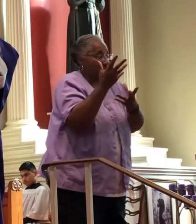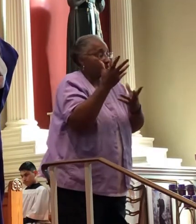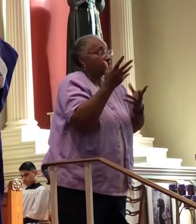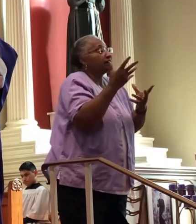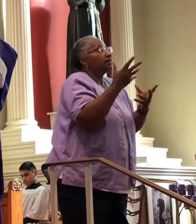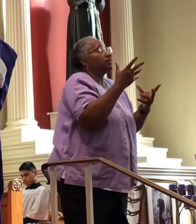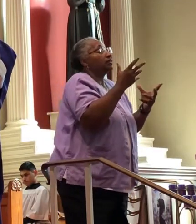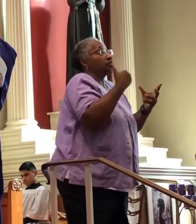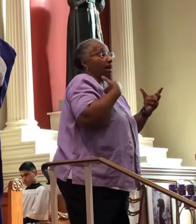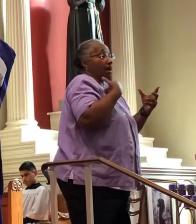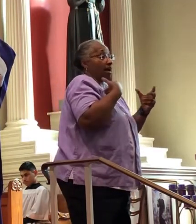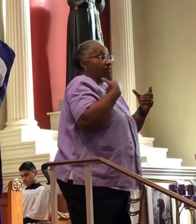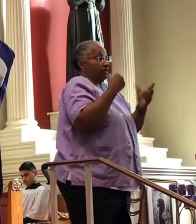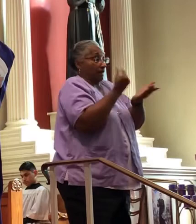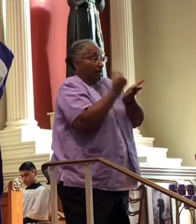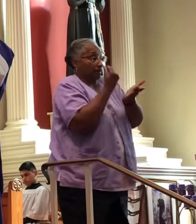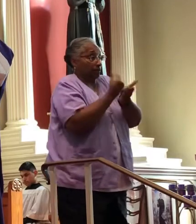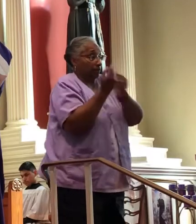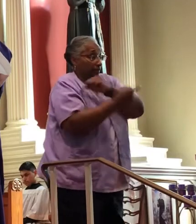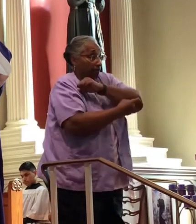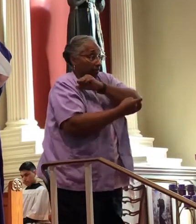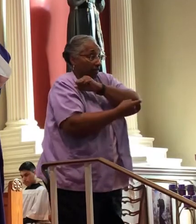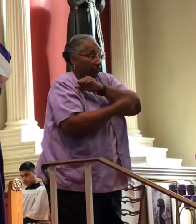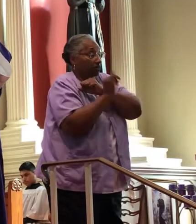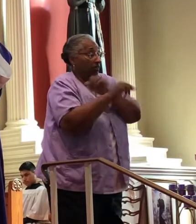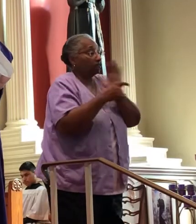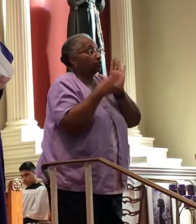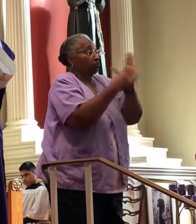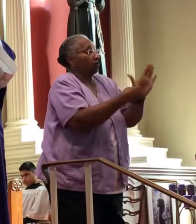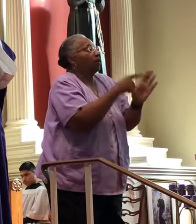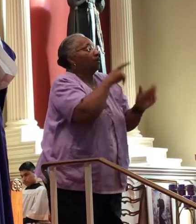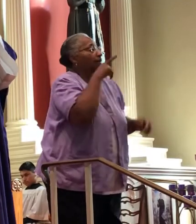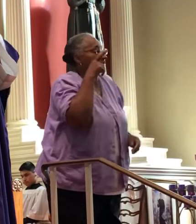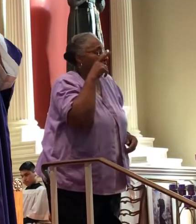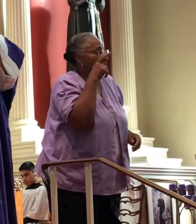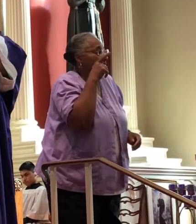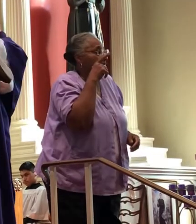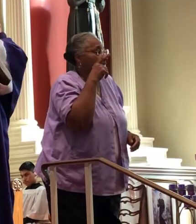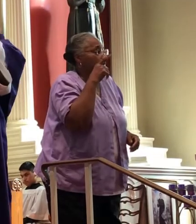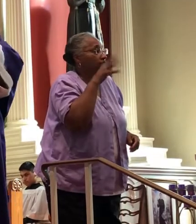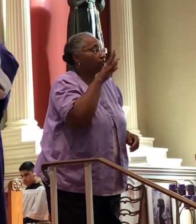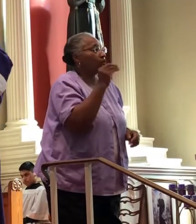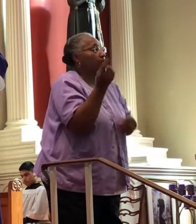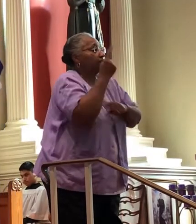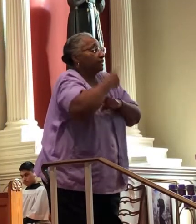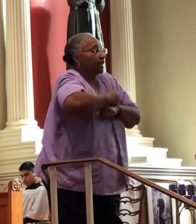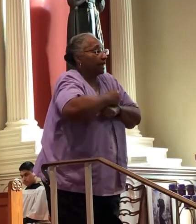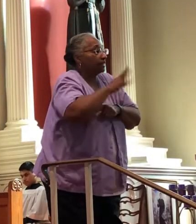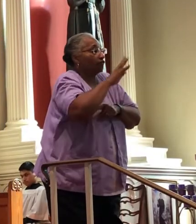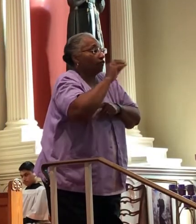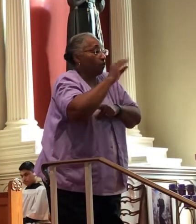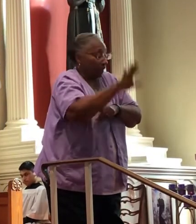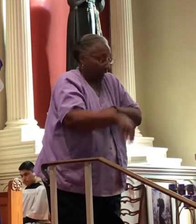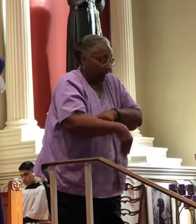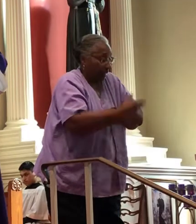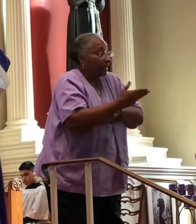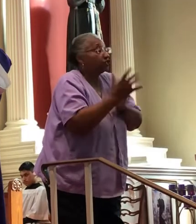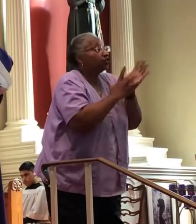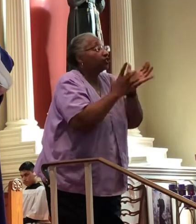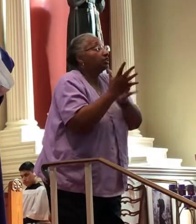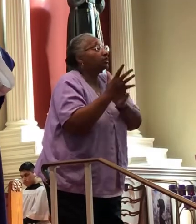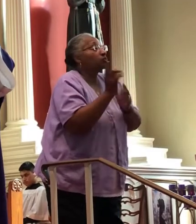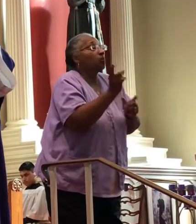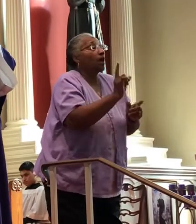temptations in the gospel that give birth to Lent, the 40 days, 40 nights of Jesus in the desert,